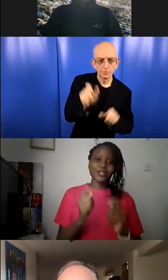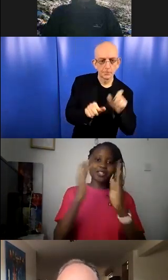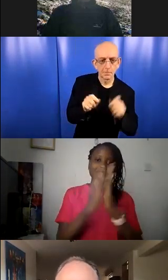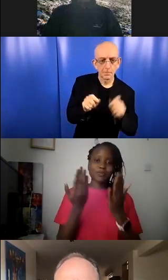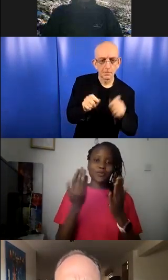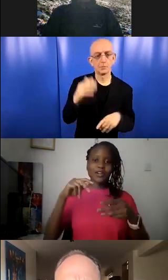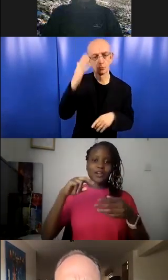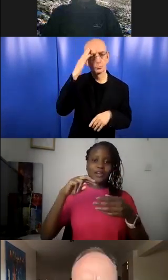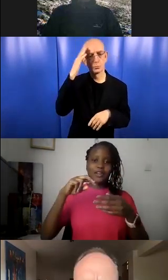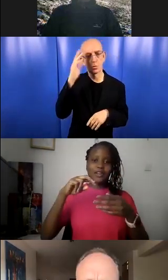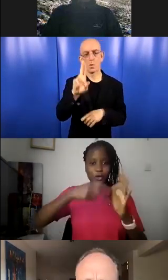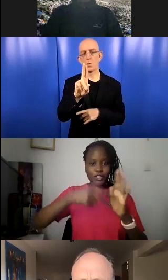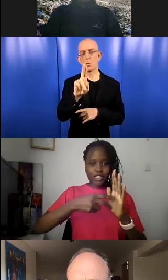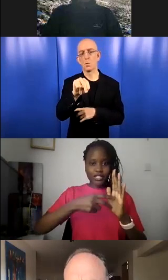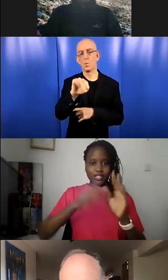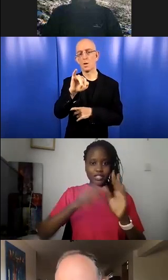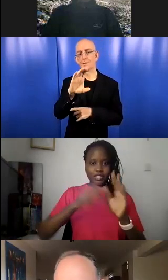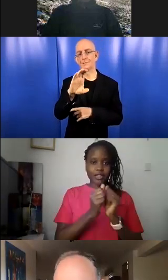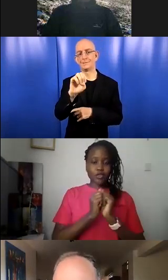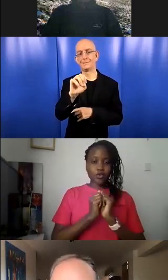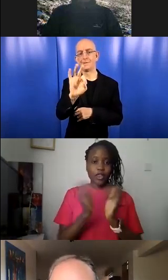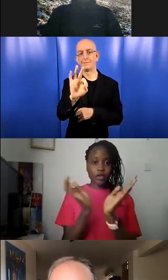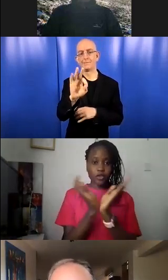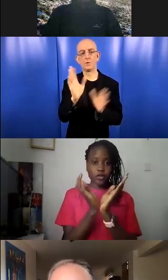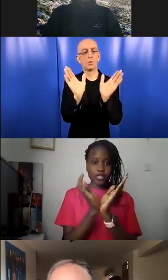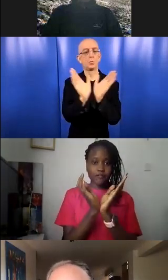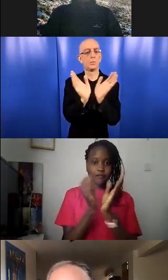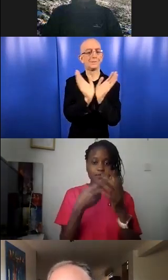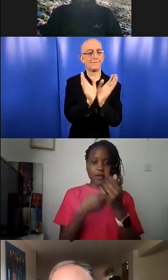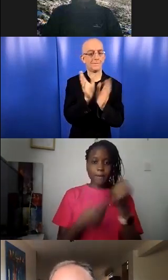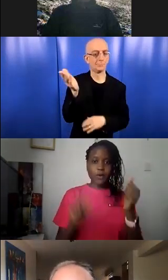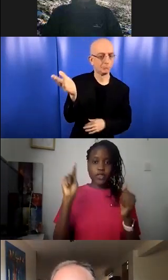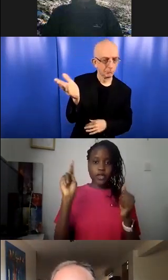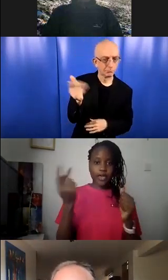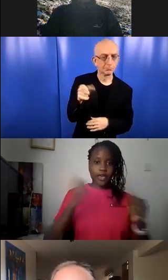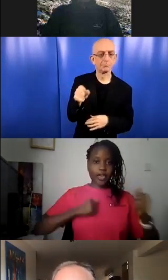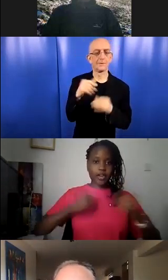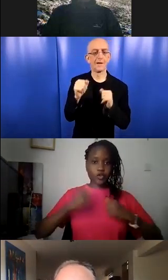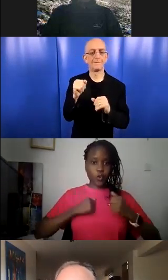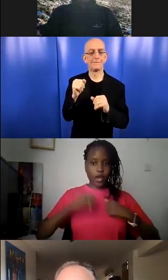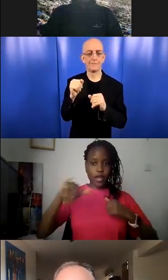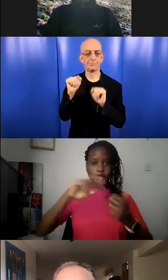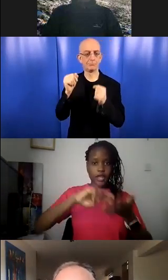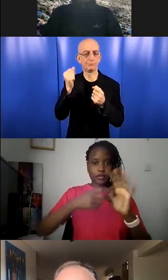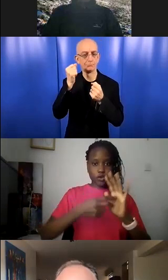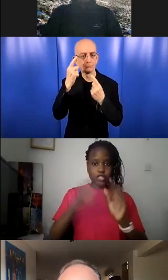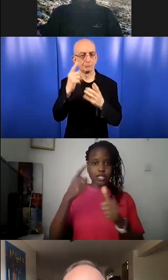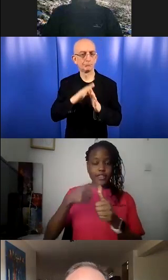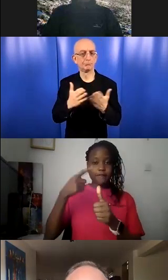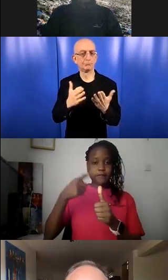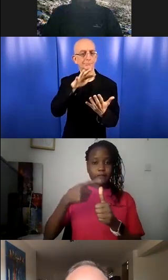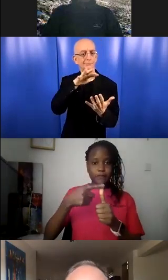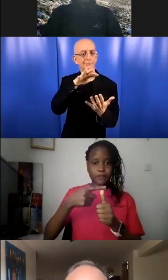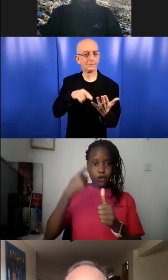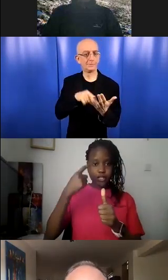working in with UNICEF. In both Kenya and in Rwanda. And in that project, they have prioritized